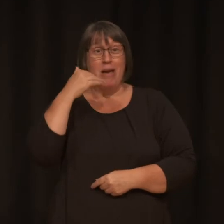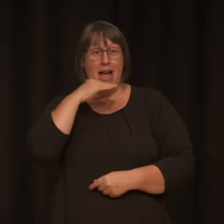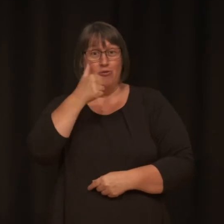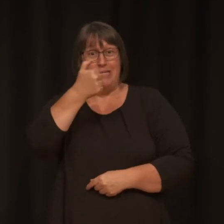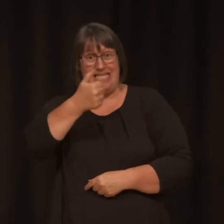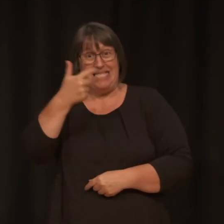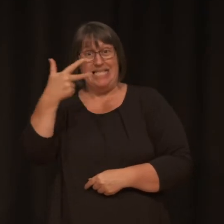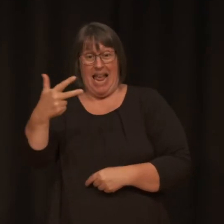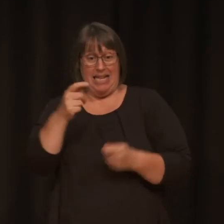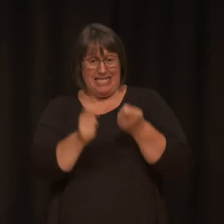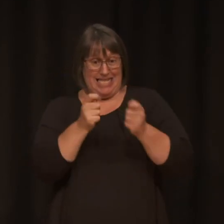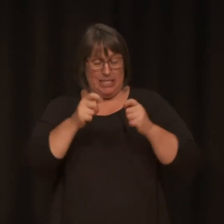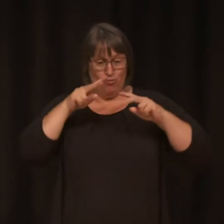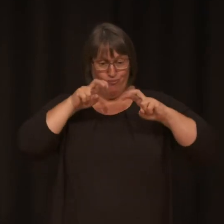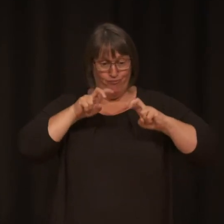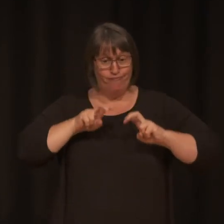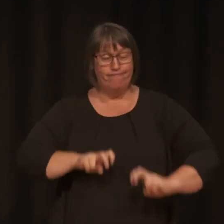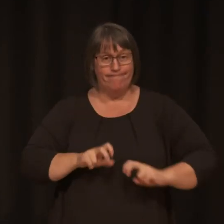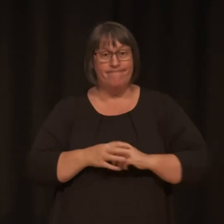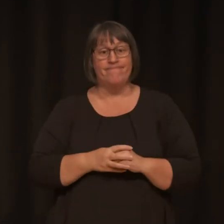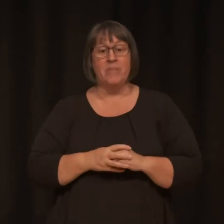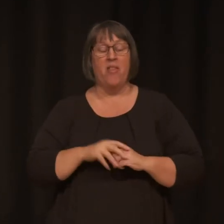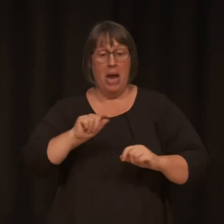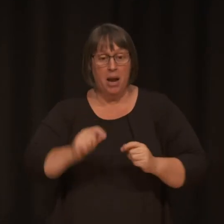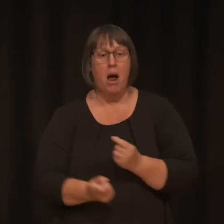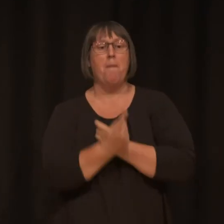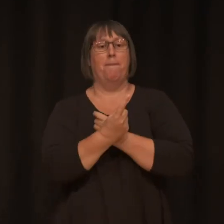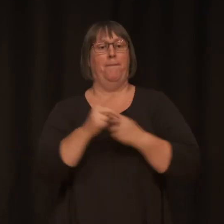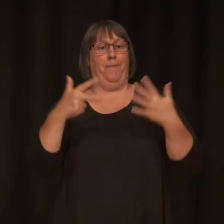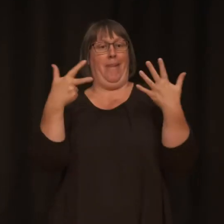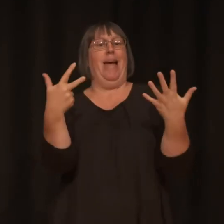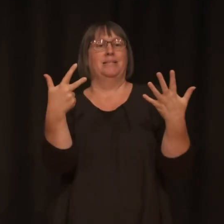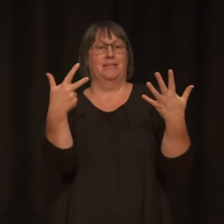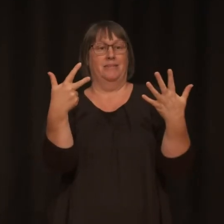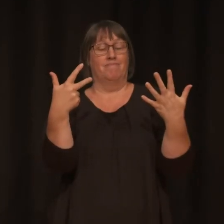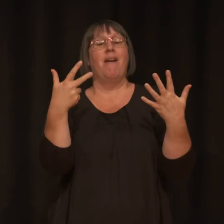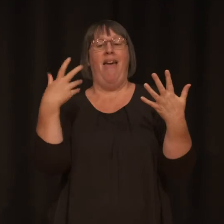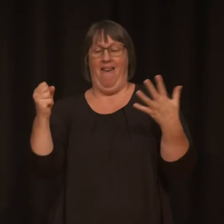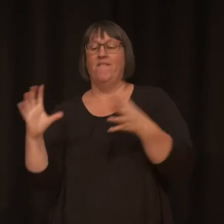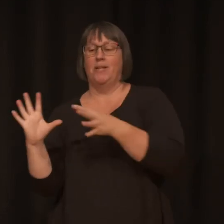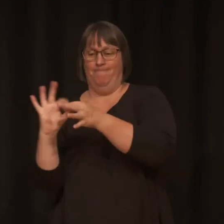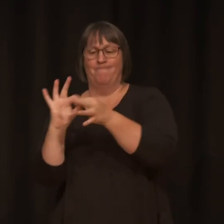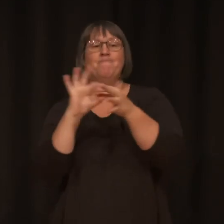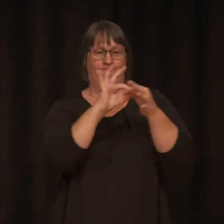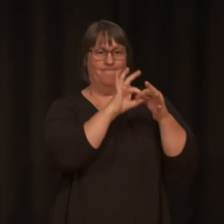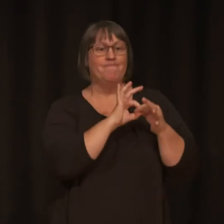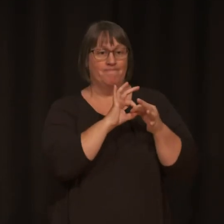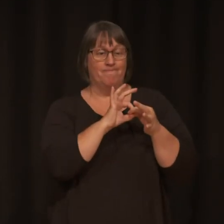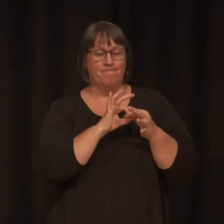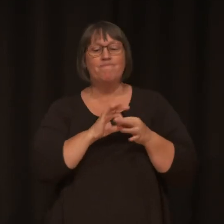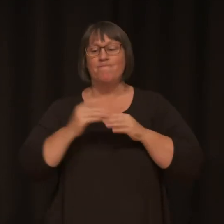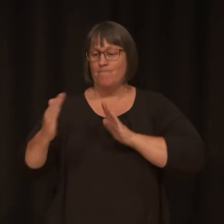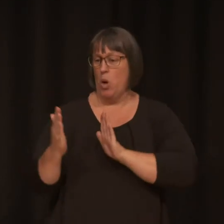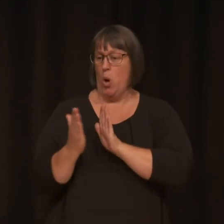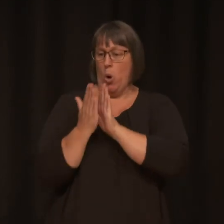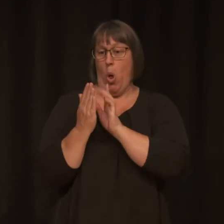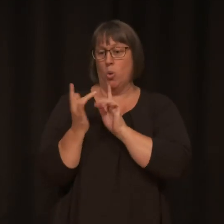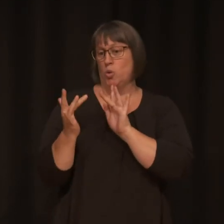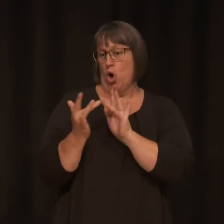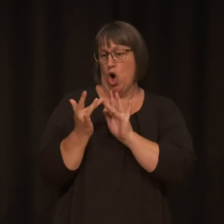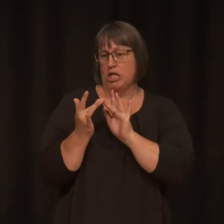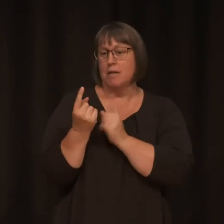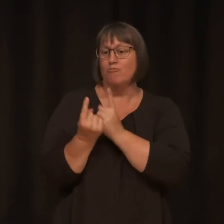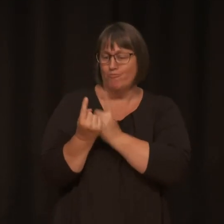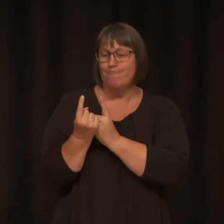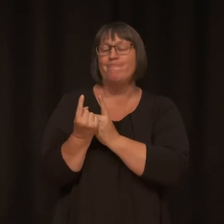72,368 tests. The 8 cases that have emerged as a result have all been linked. All close contacts of the original cases returned